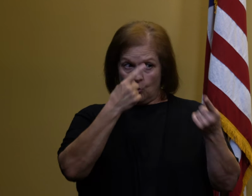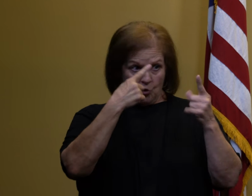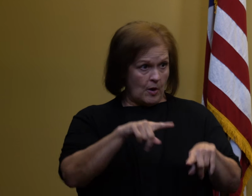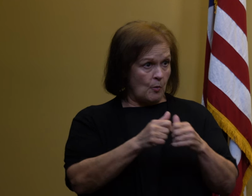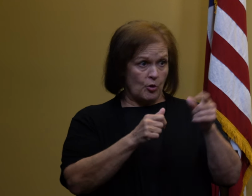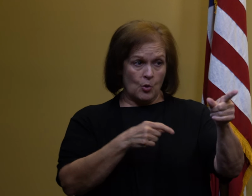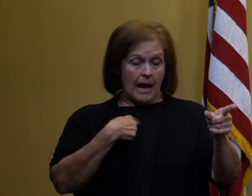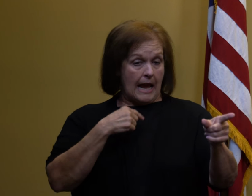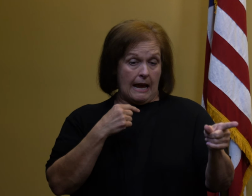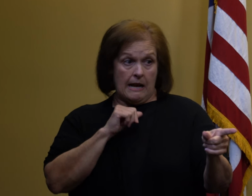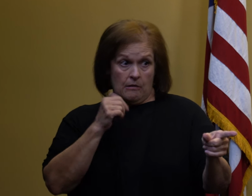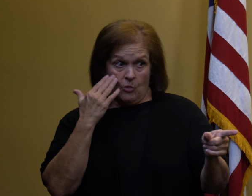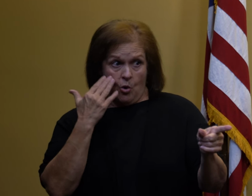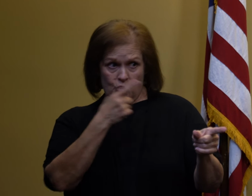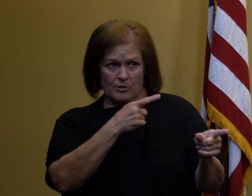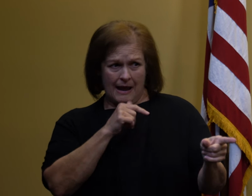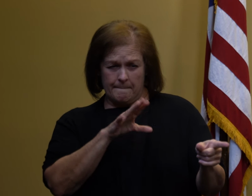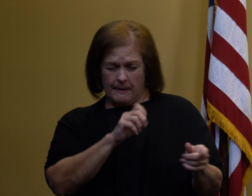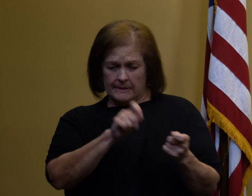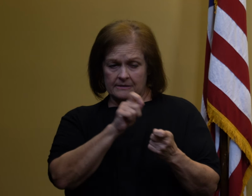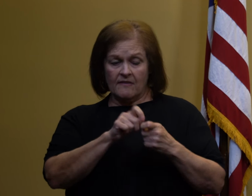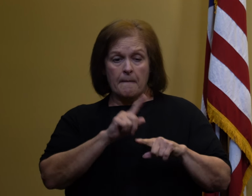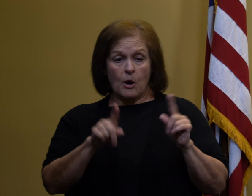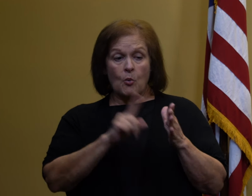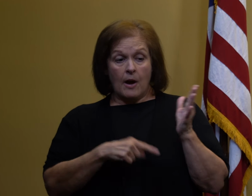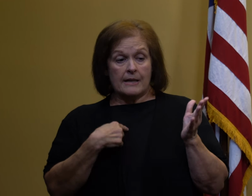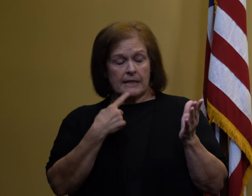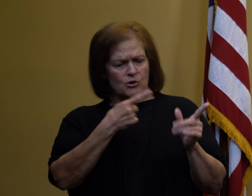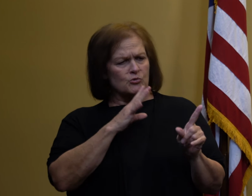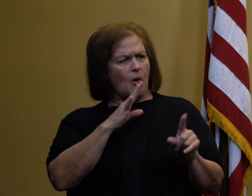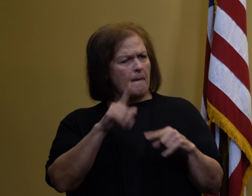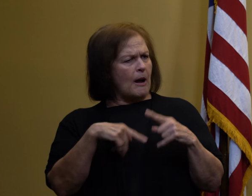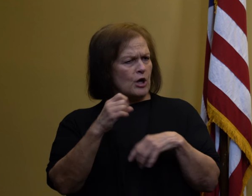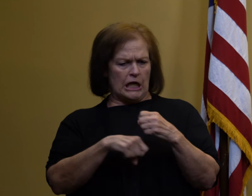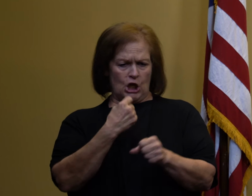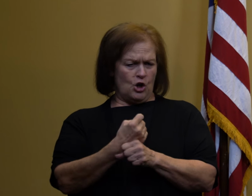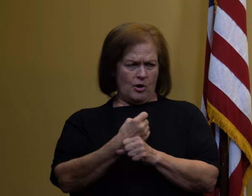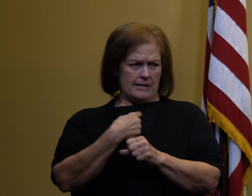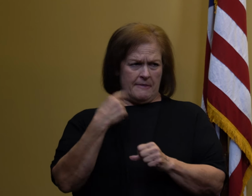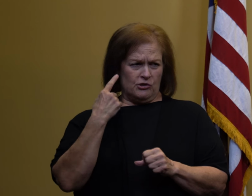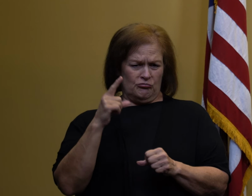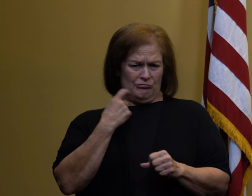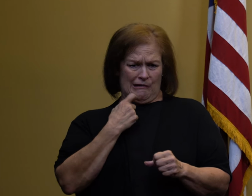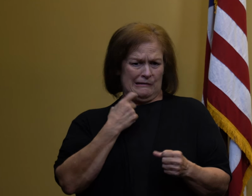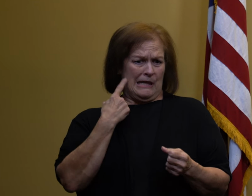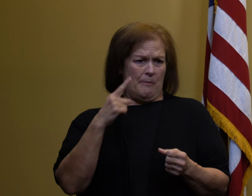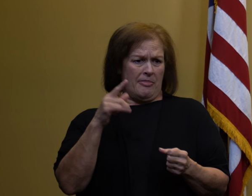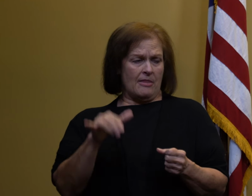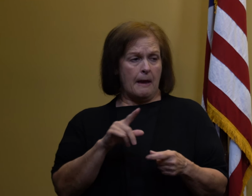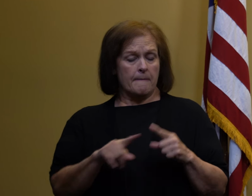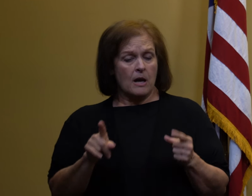you at all. Like, I don't know, you're not being specific, but what I will say, you're talking about years. I'm just hearing of that, but what I will